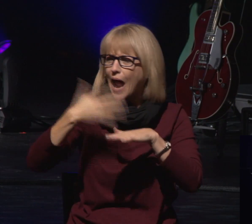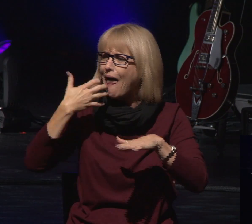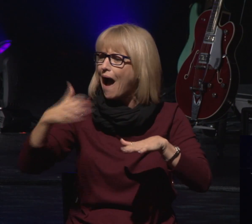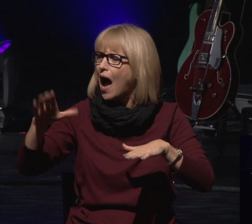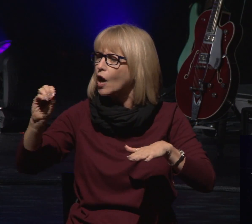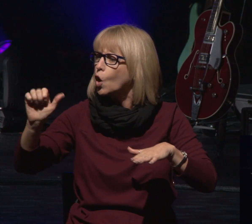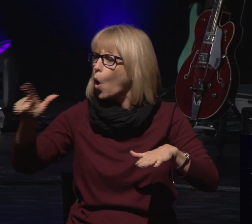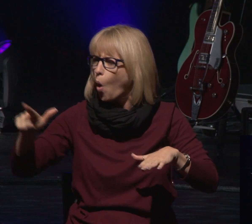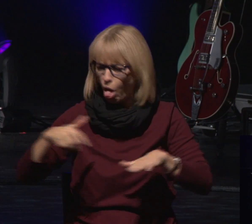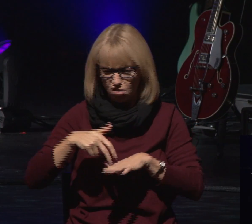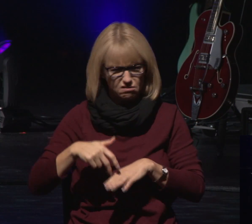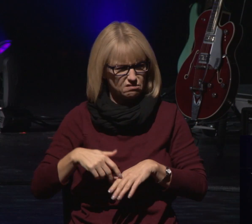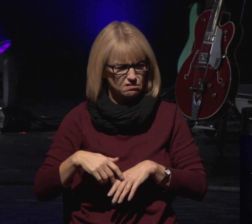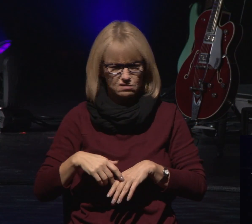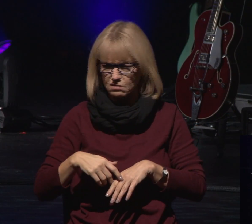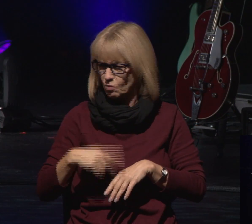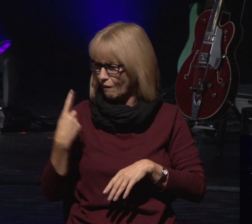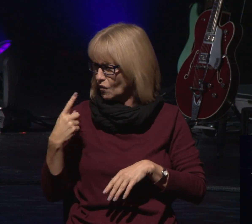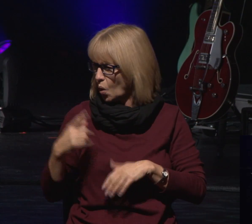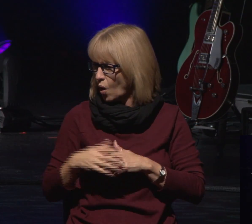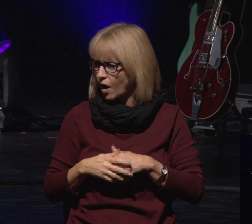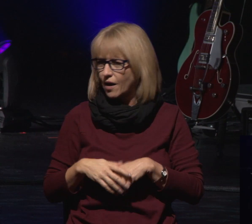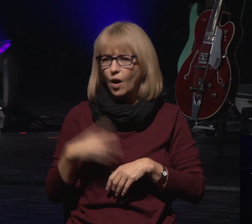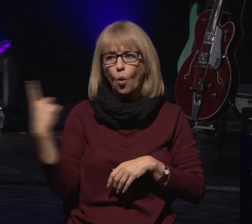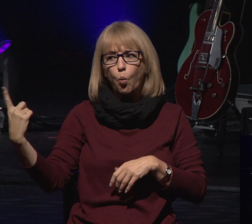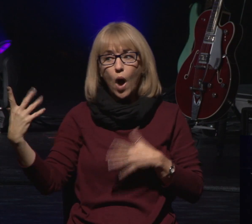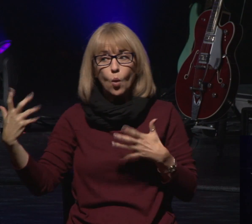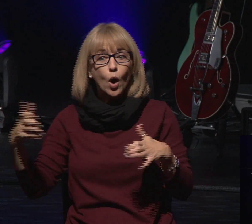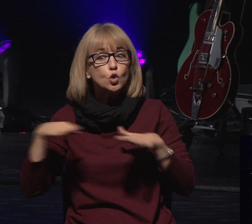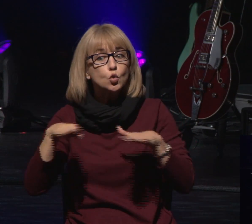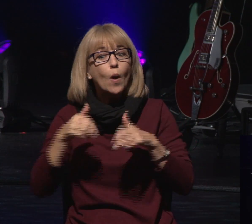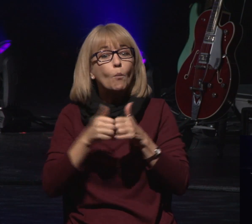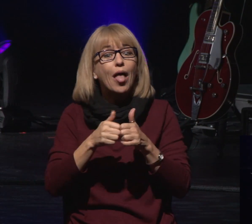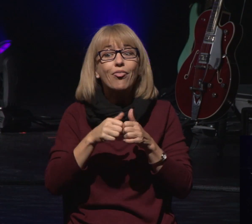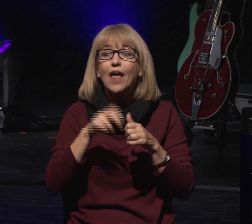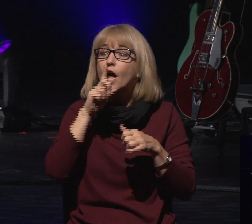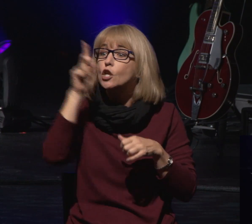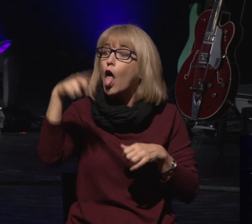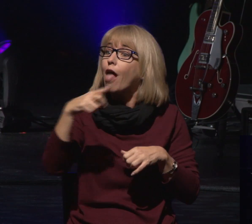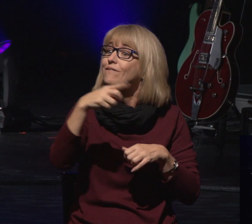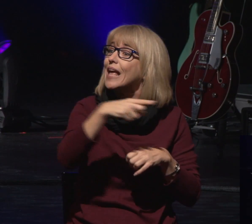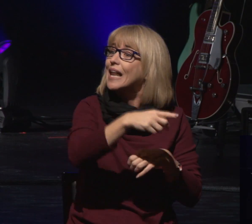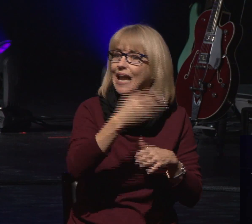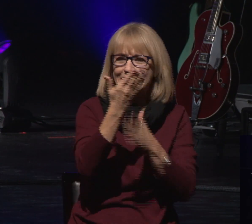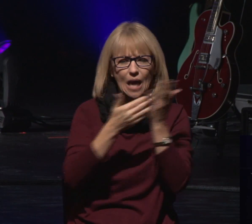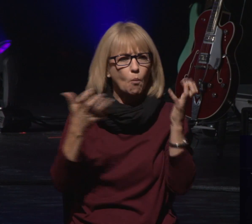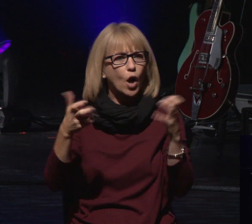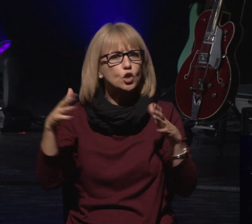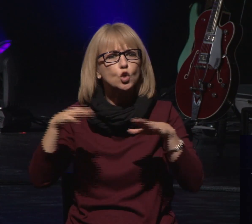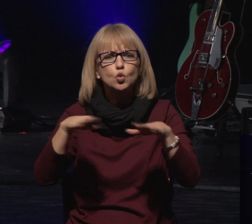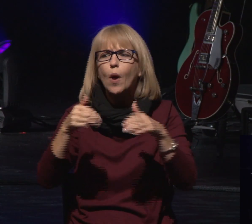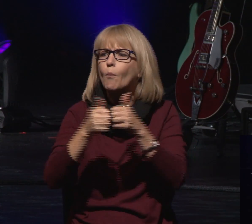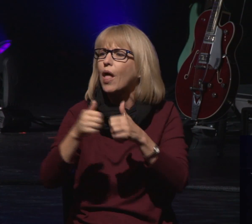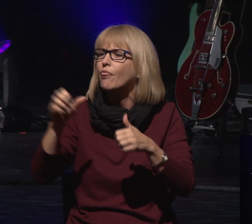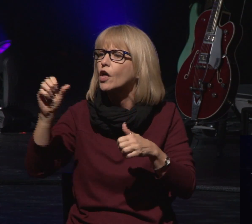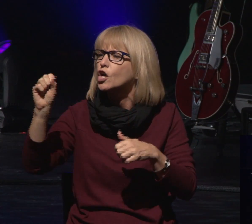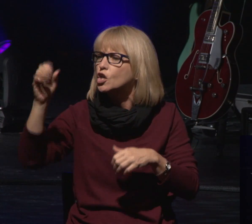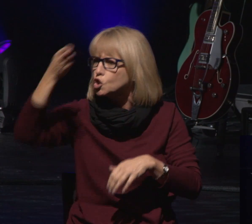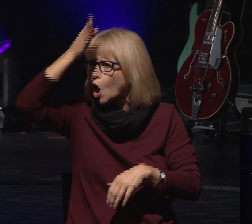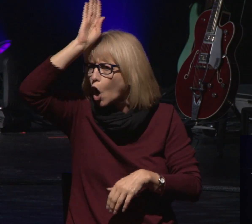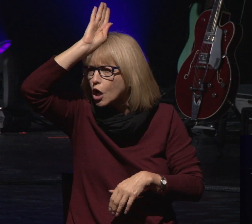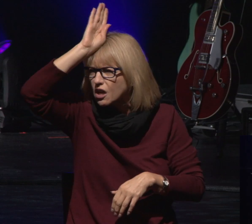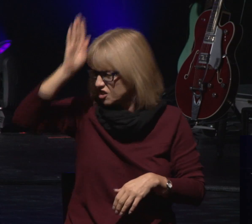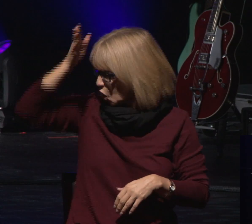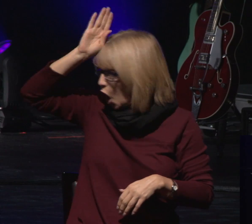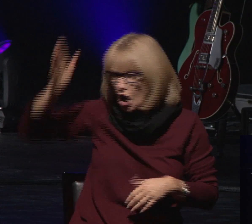want to swim with dolphins. I want to swim with sharks. One guy wrote, I want to wrap a snake around my neck. I don't know why